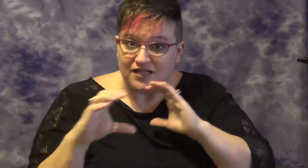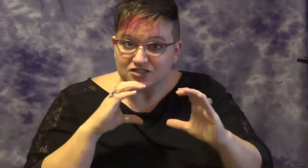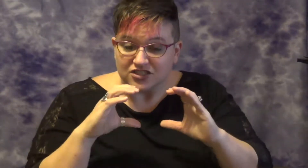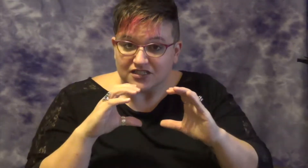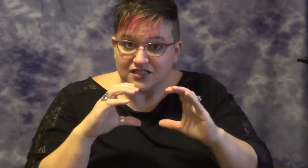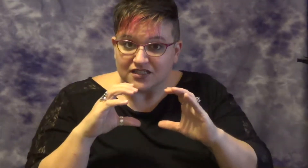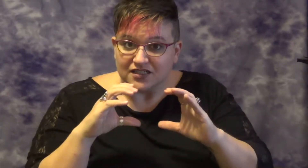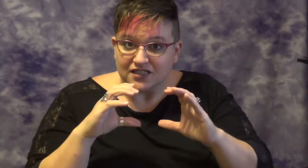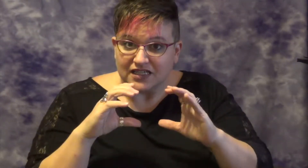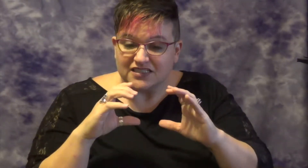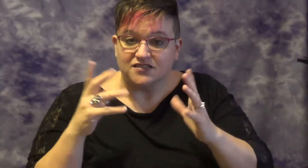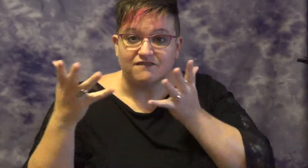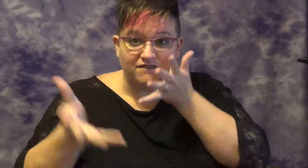facial expressions. Can you imagine that?